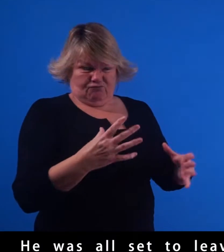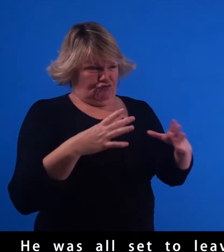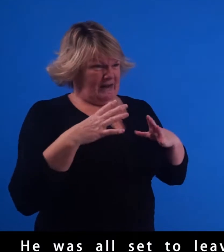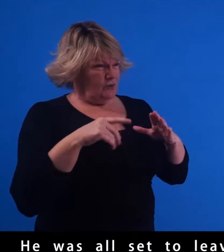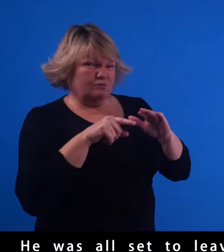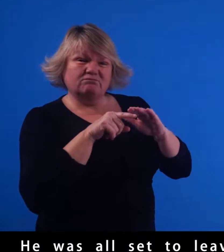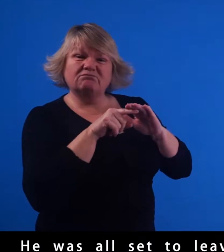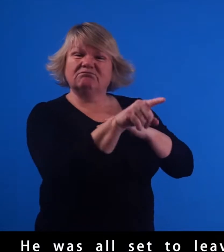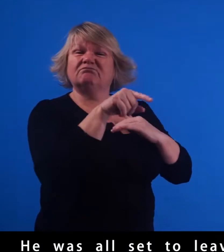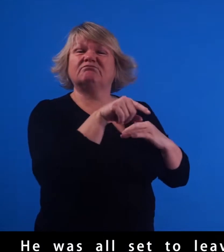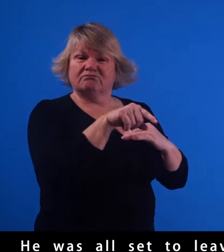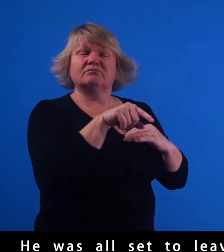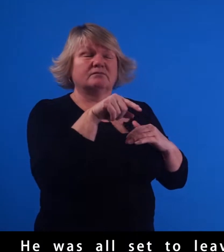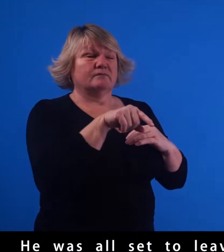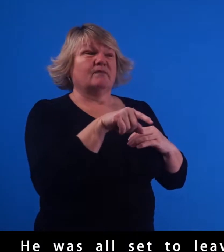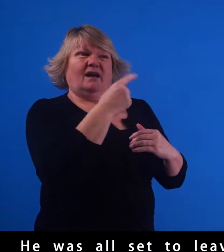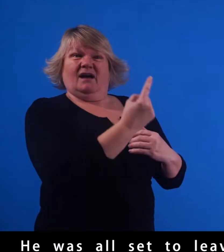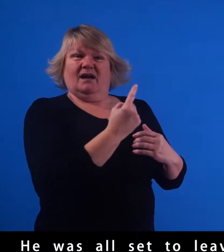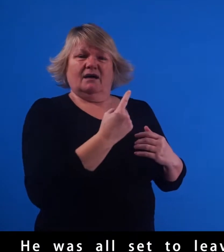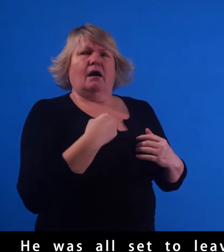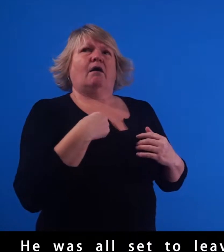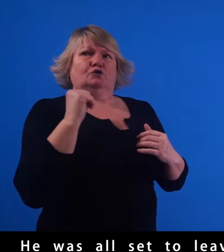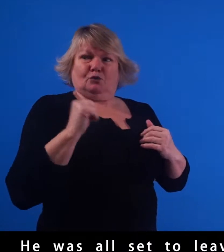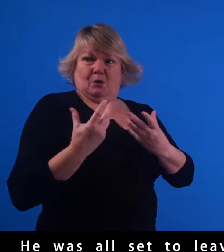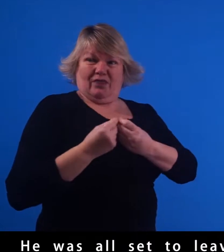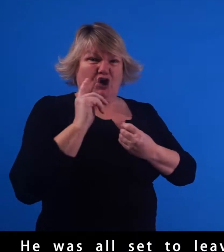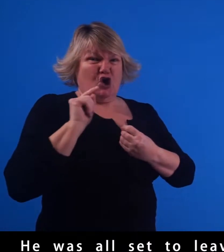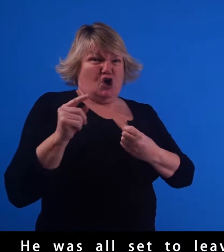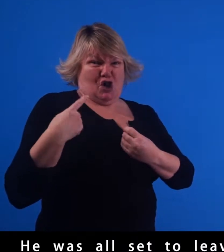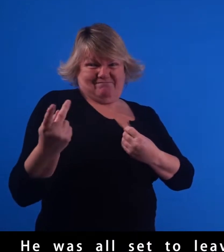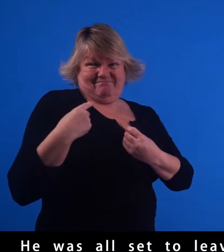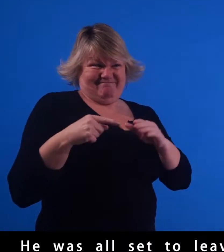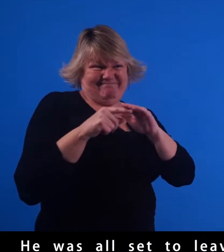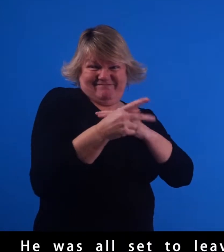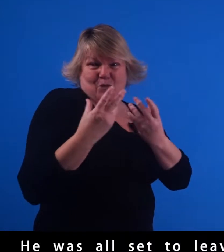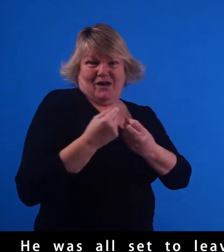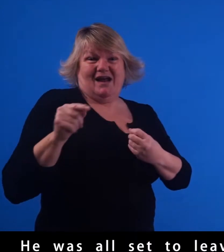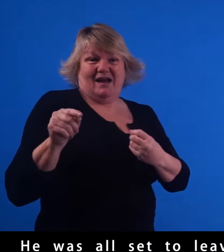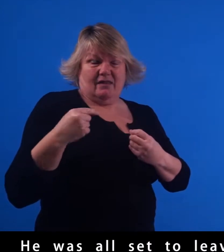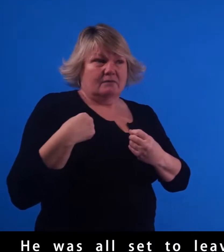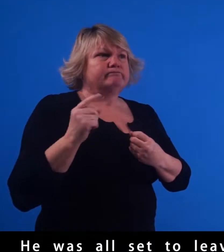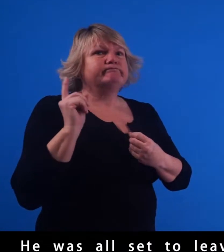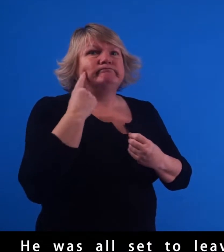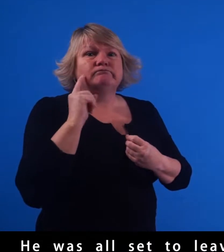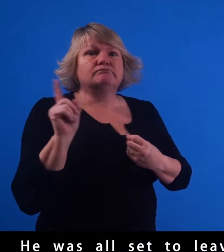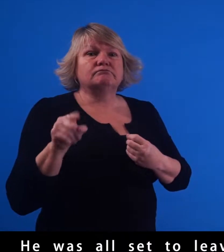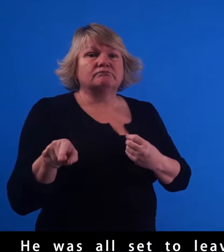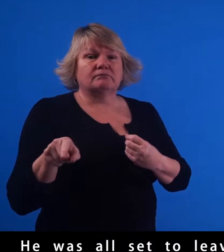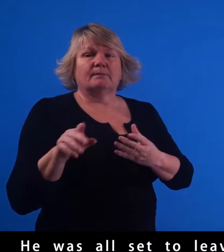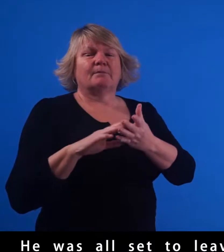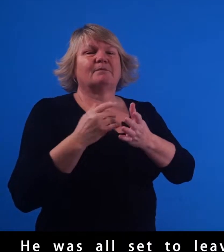He was all set to leave when Burns heard that the girl he was going to emigrate with, Mary